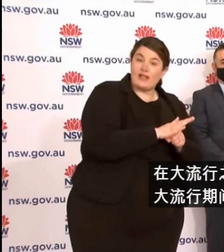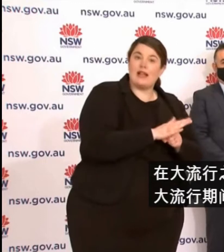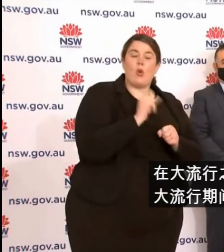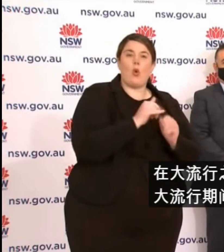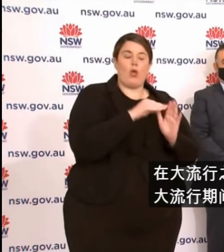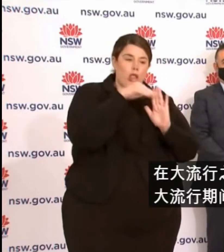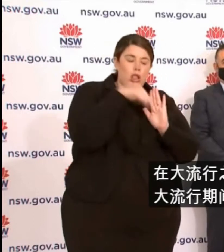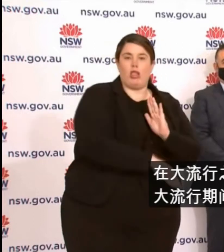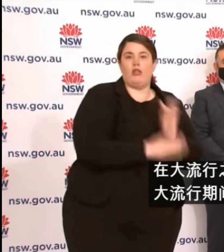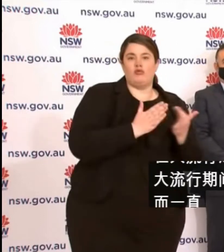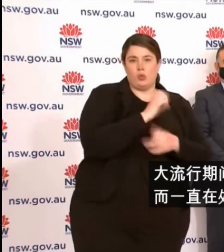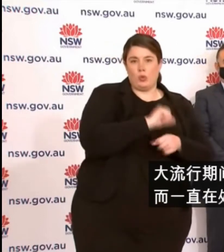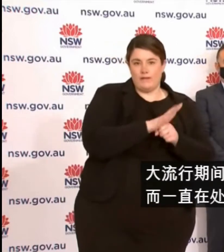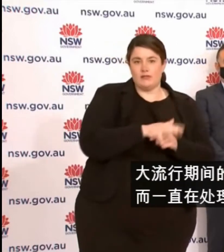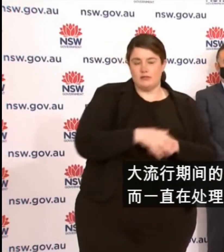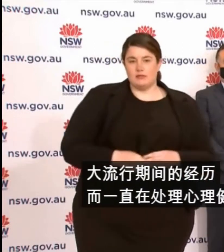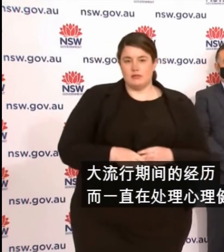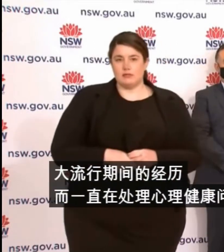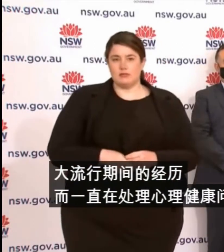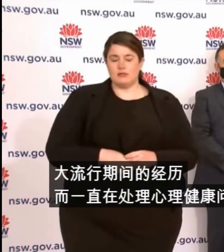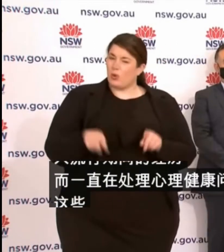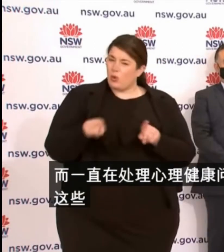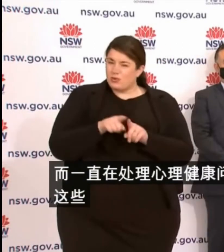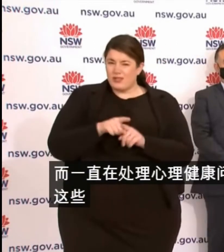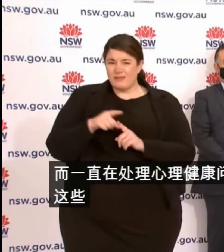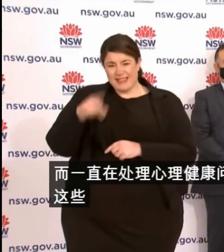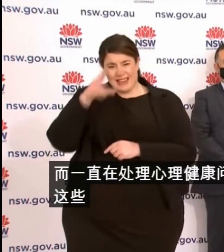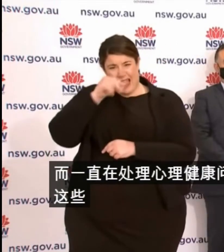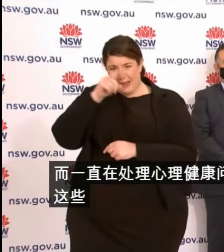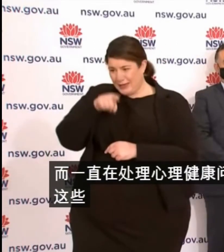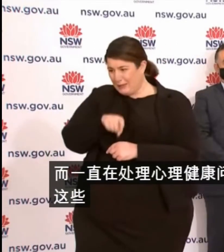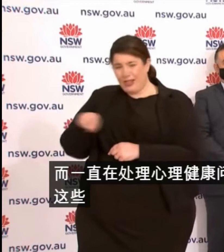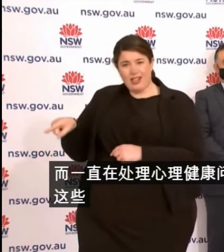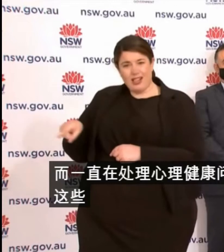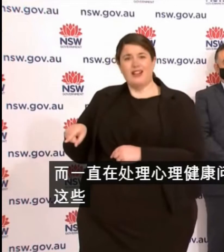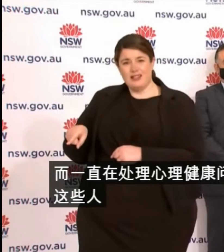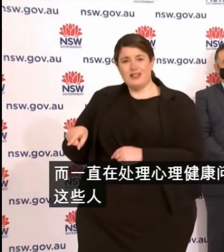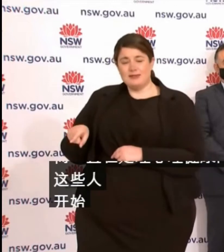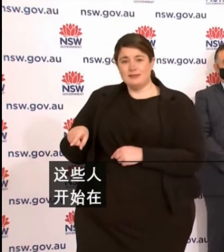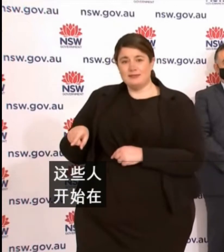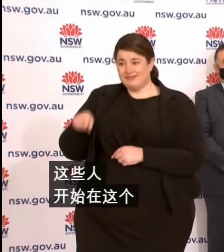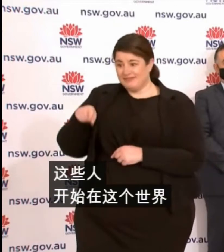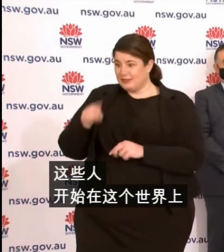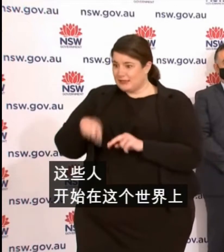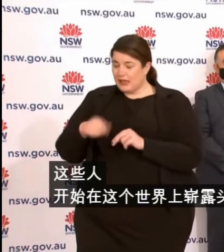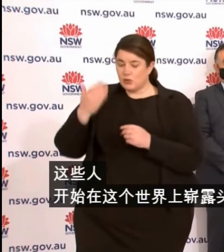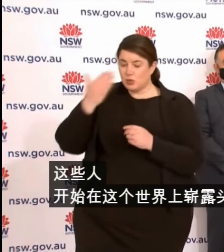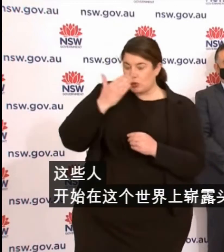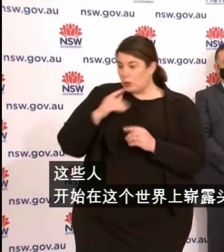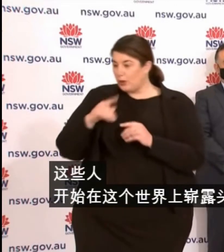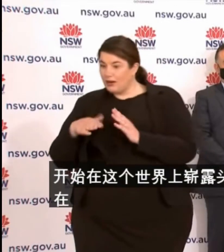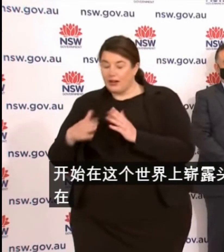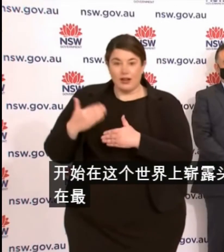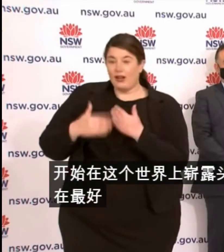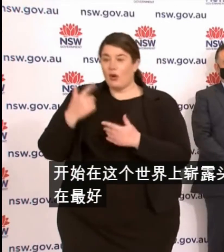the pandemic. And don't forget young people, because these individuals are beginning to make their way in the world, and that's